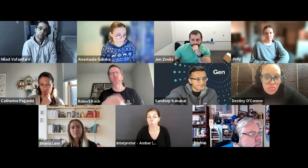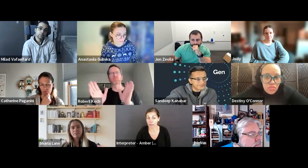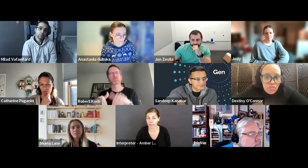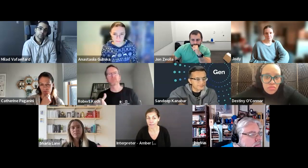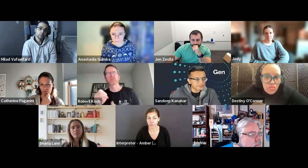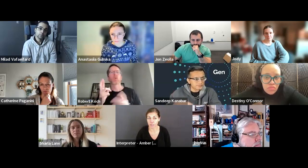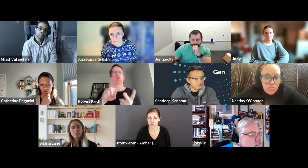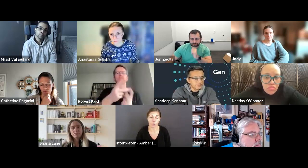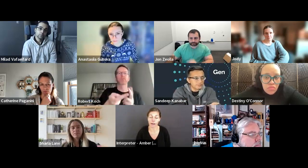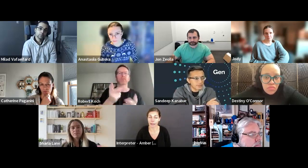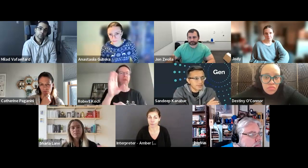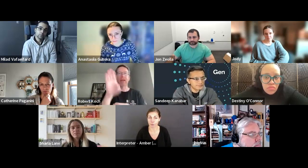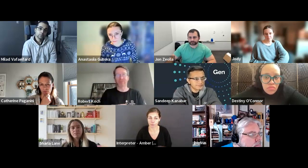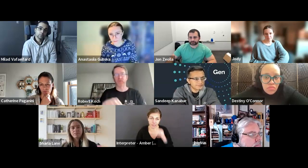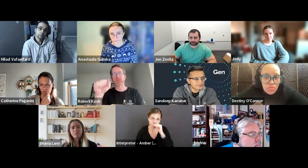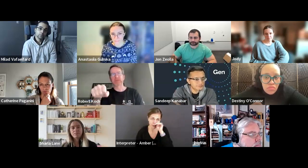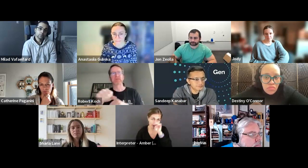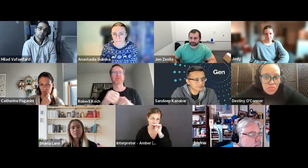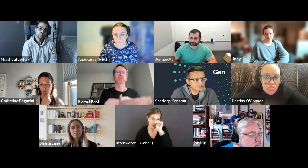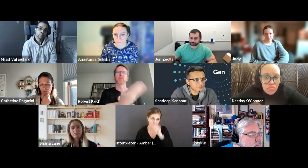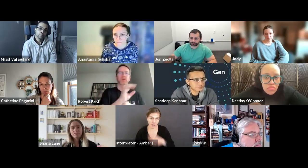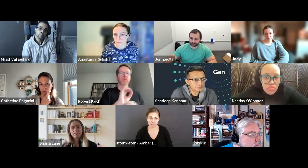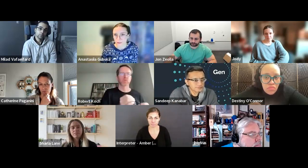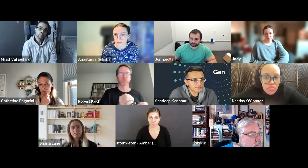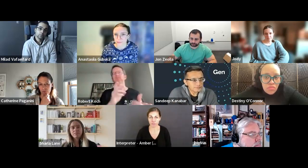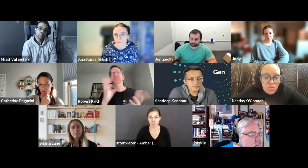a morning session or an afternoon session,